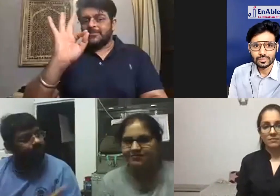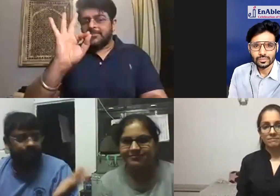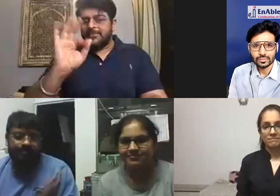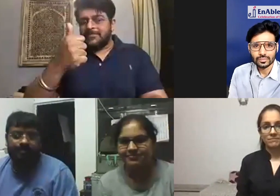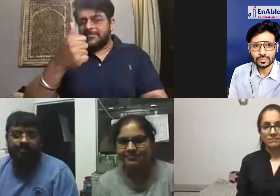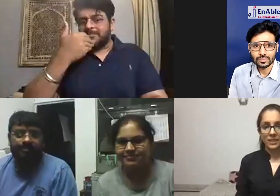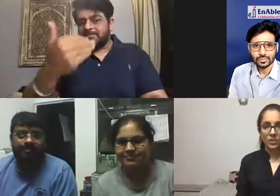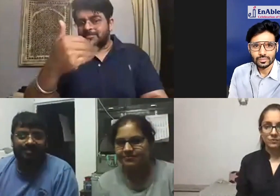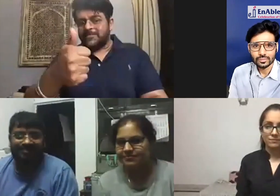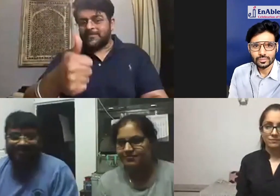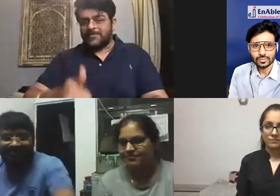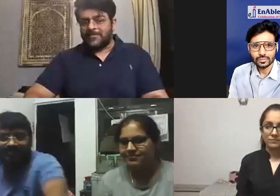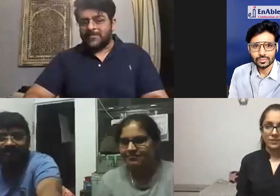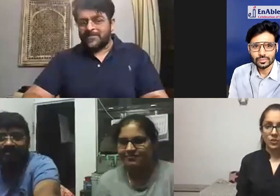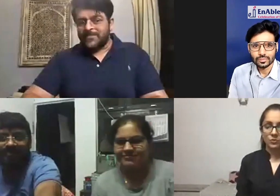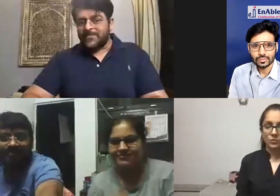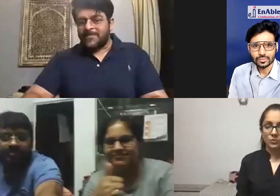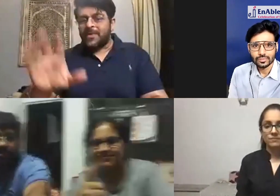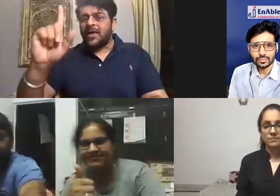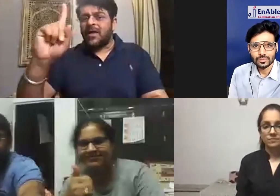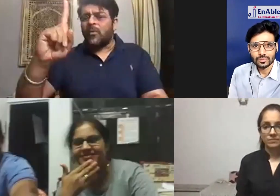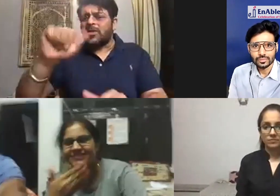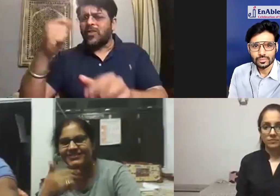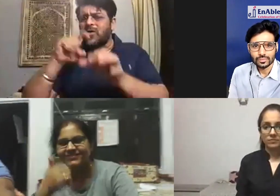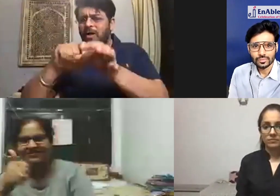Got it. Thank you.